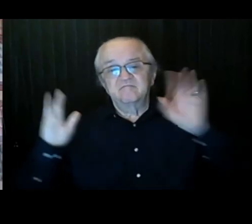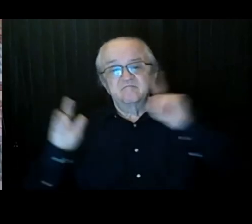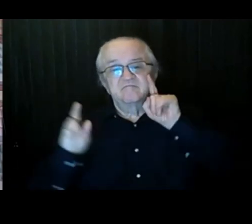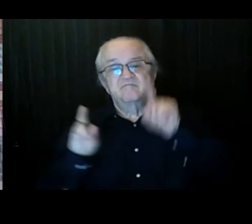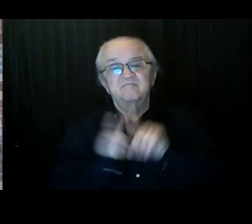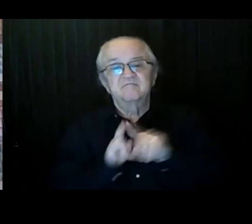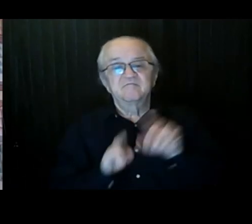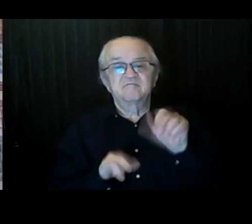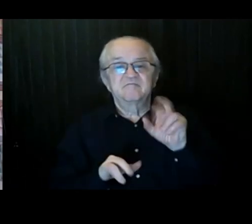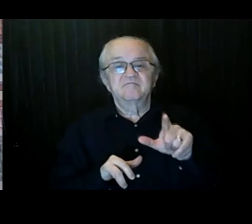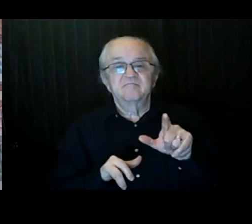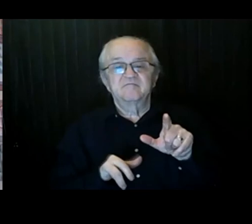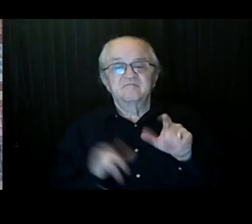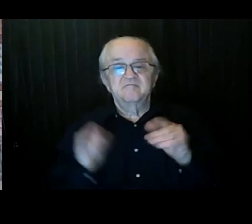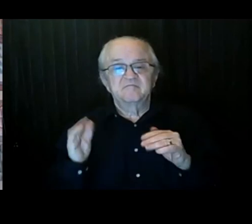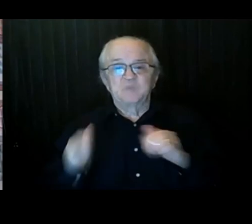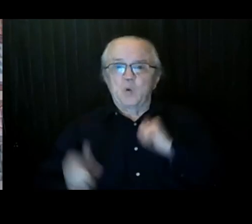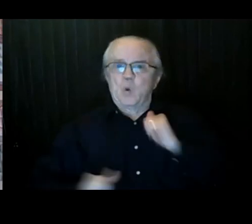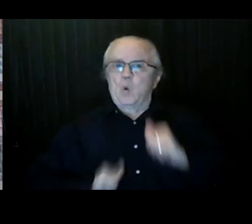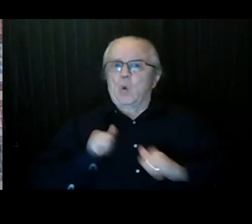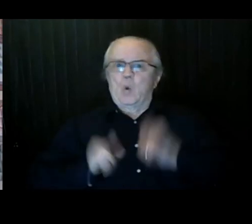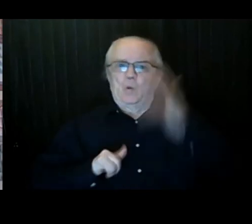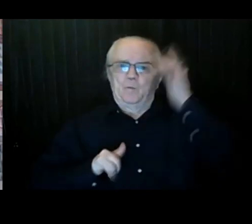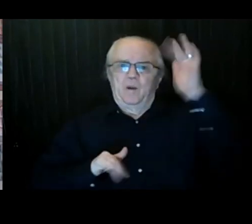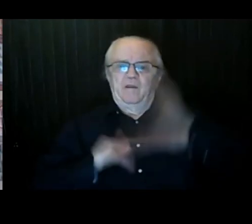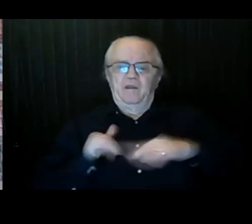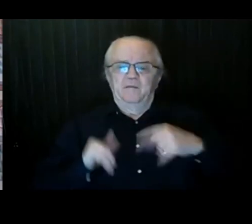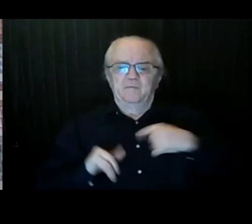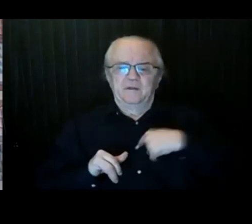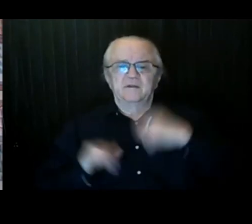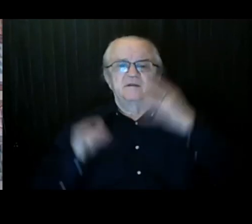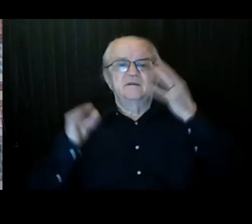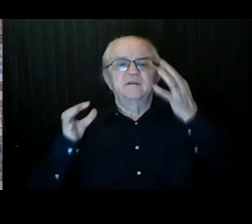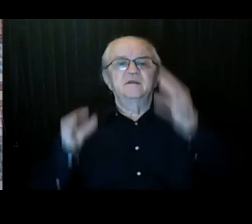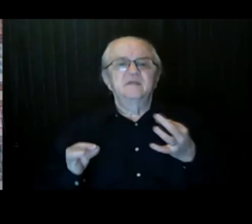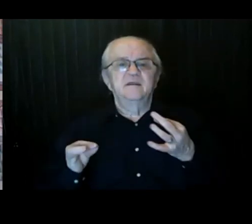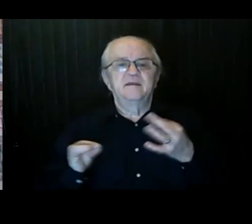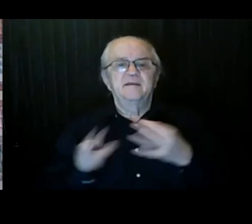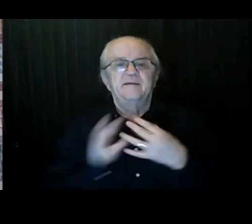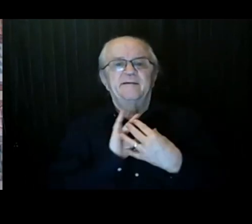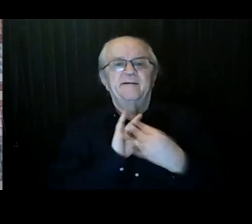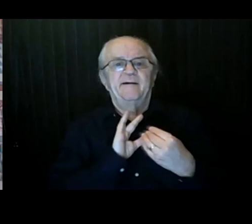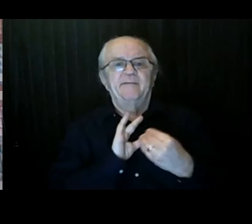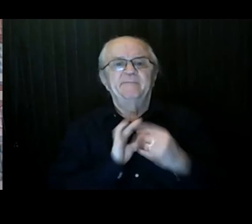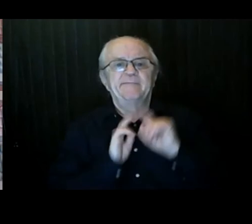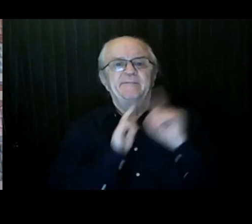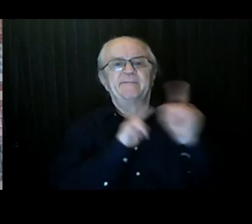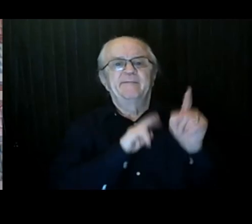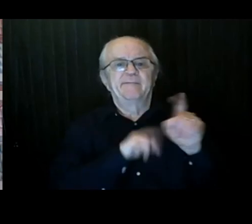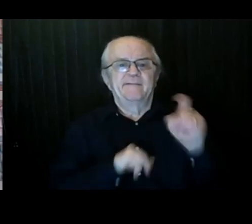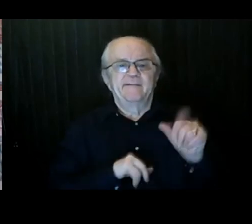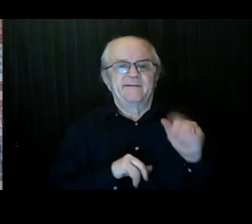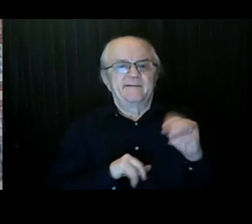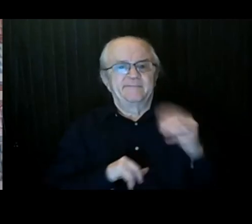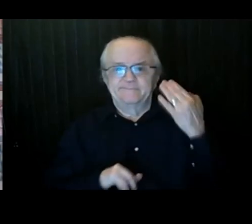who puts me to shame at how industrious and smart she is, had decided to follow me to A&M. Why, I don't